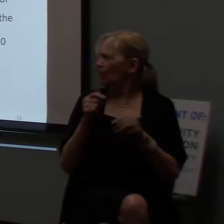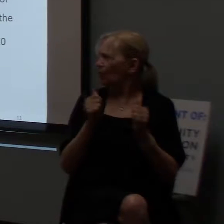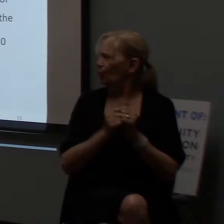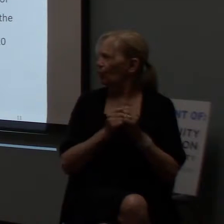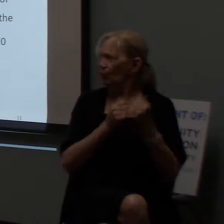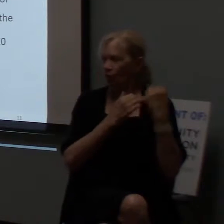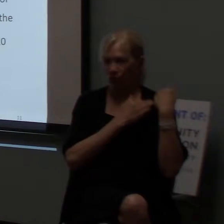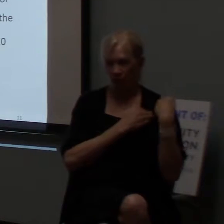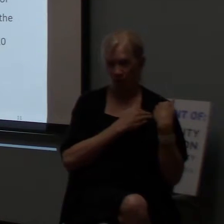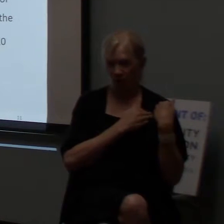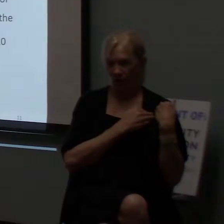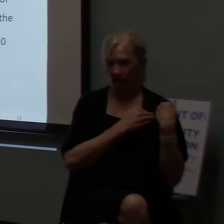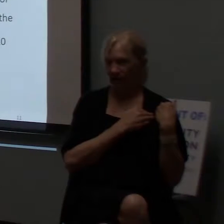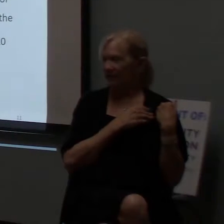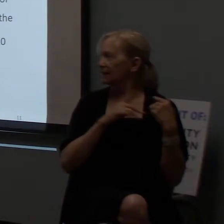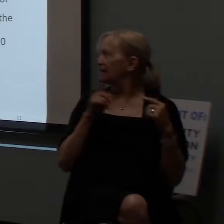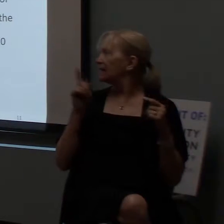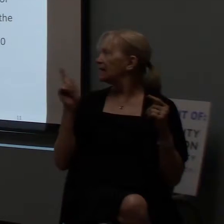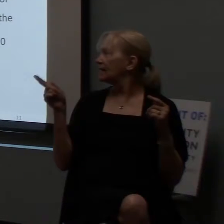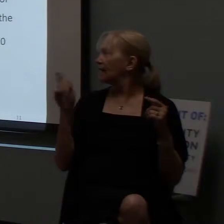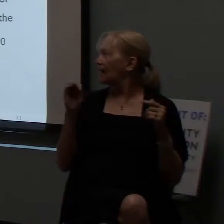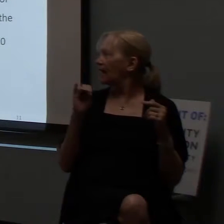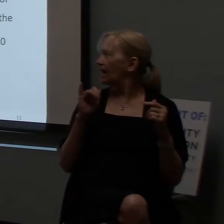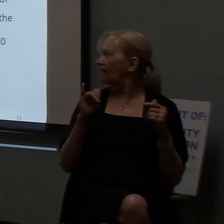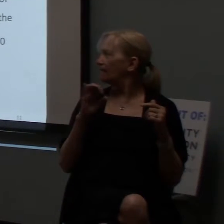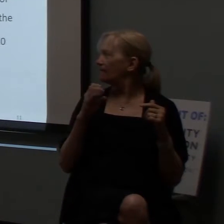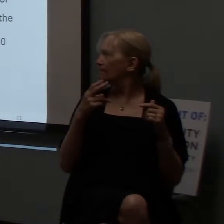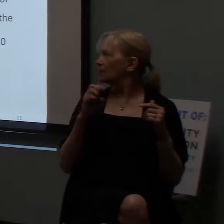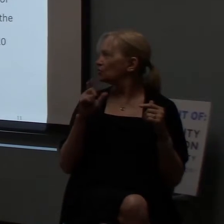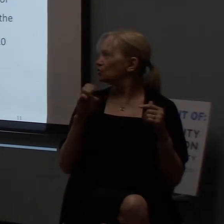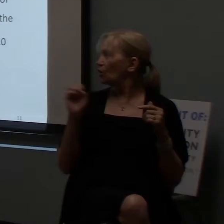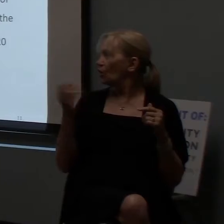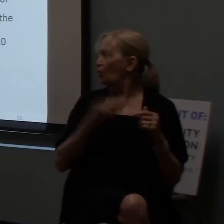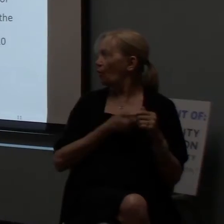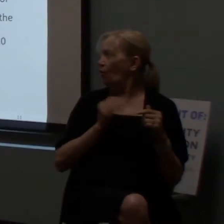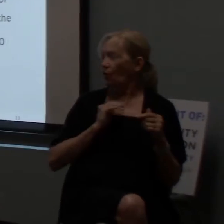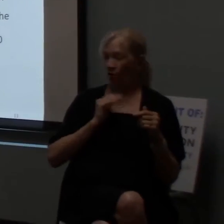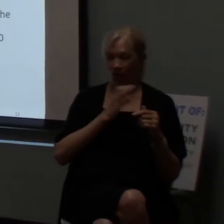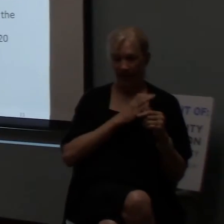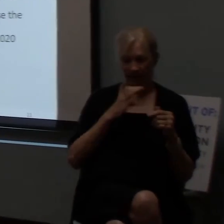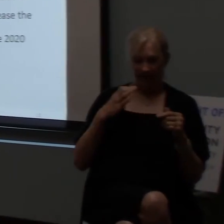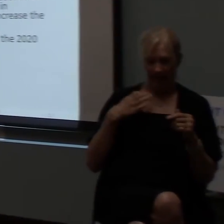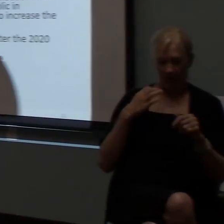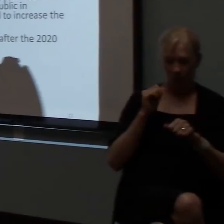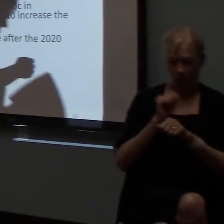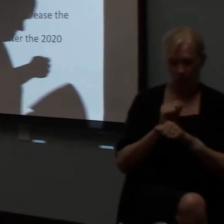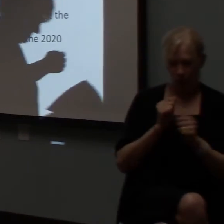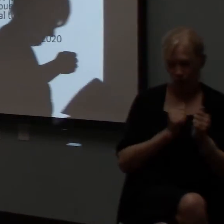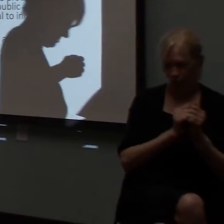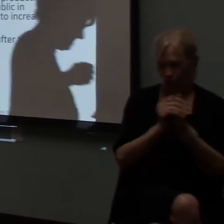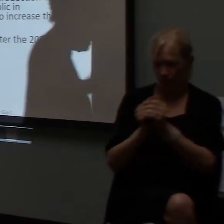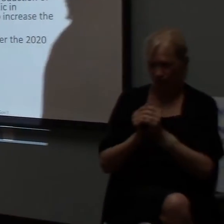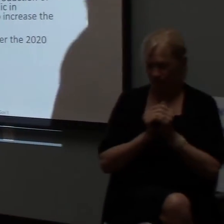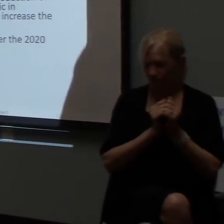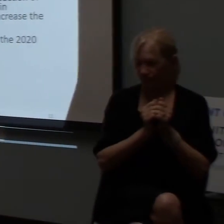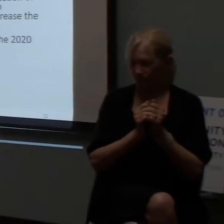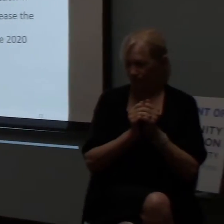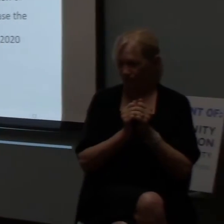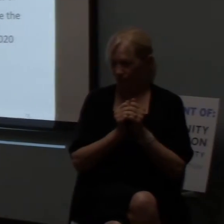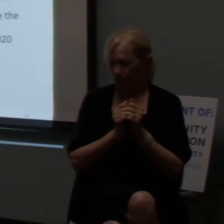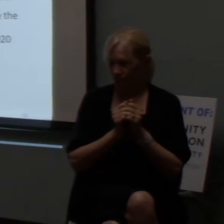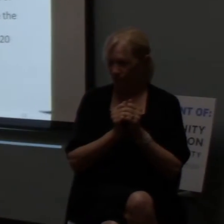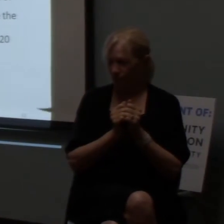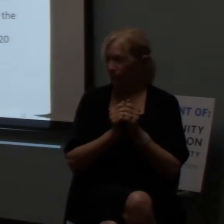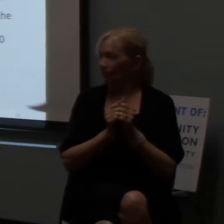responsibility among the commissioners? Michelle would have to answer that, I don't know. So our commissioners work collaboratively. They don't, so what Gaby